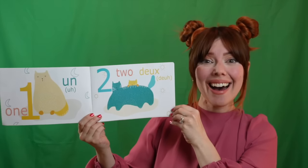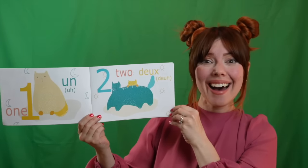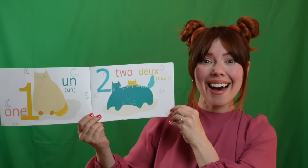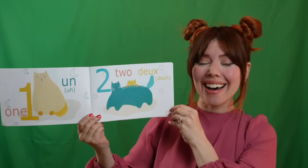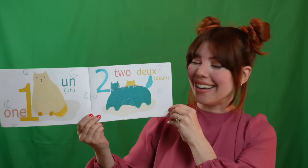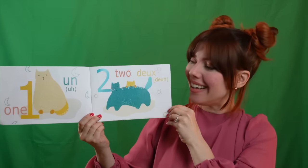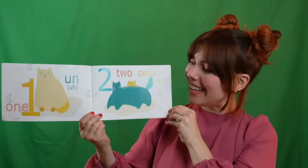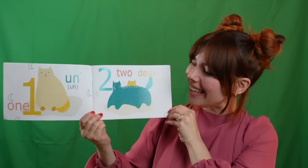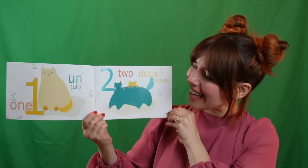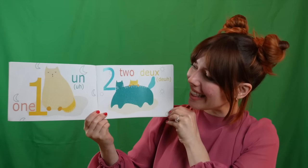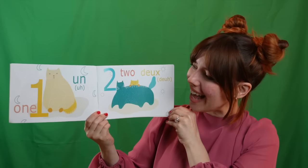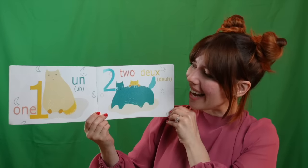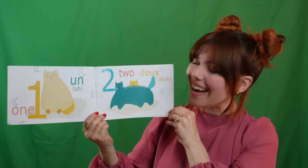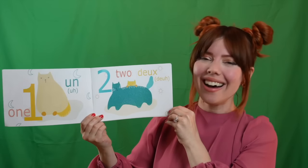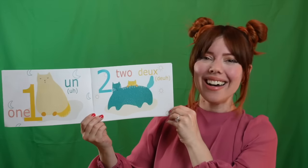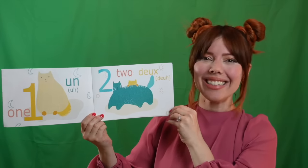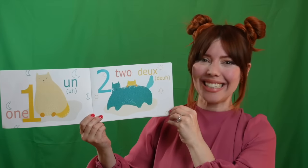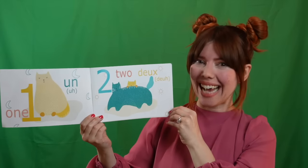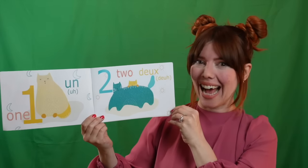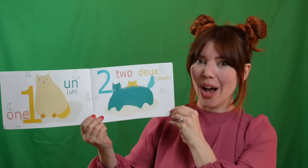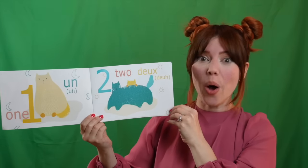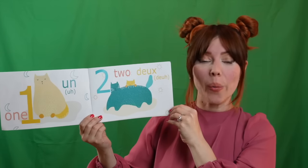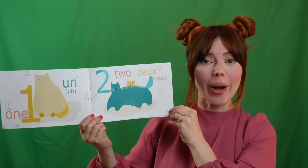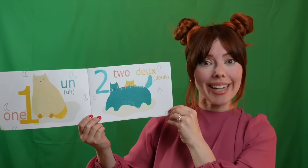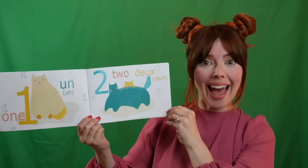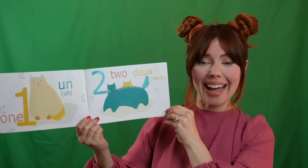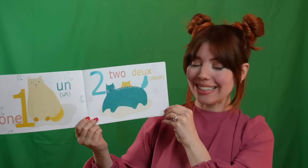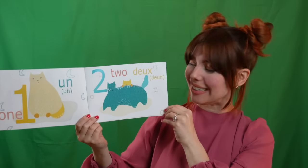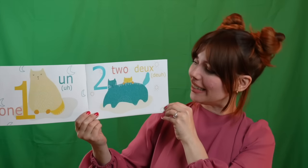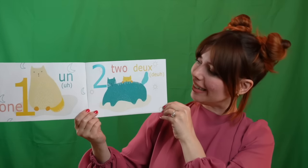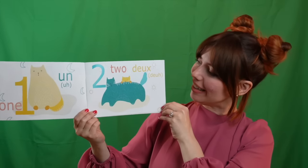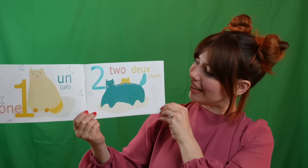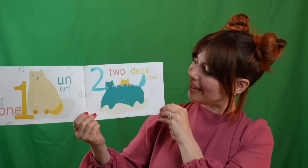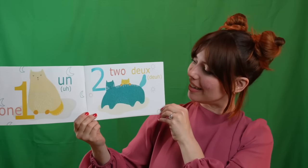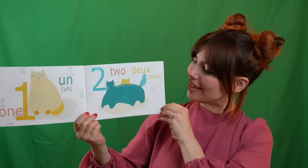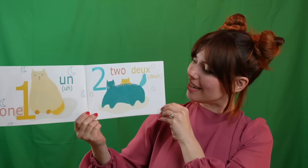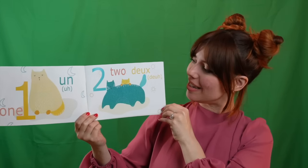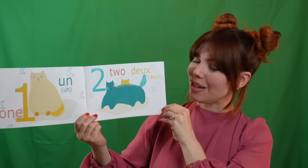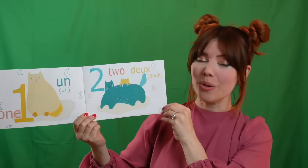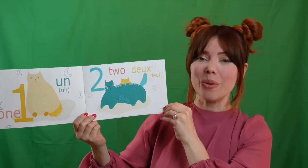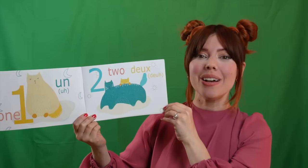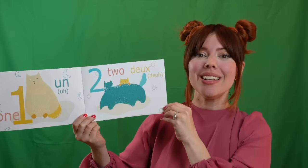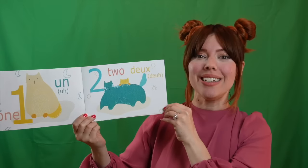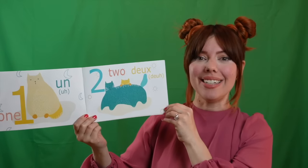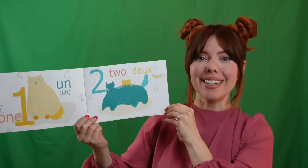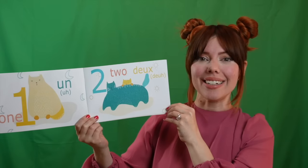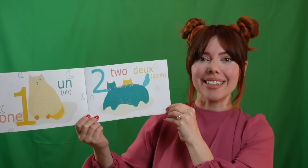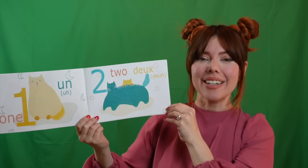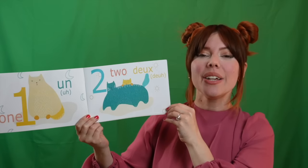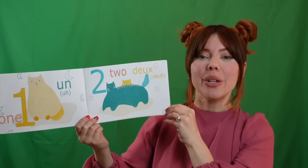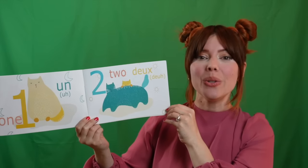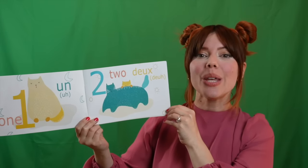Ah, look at that. Un chat. One cat. Look, two. Deux. Can you say